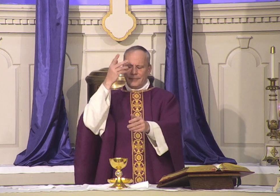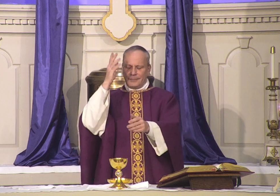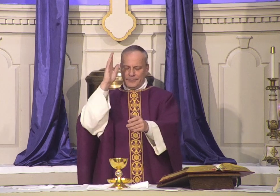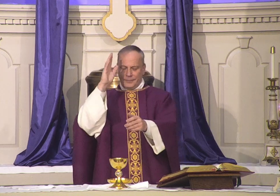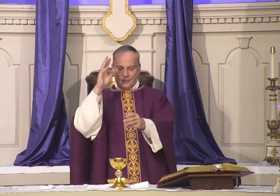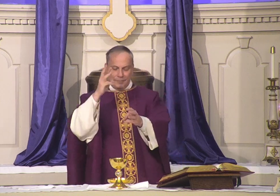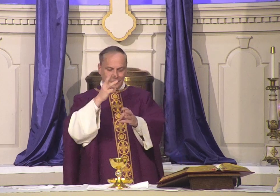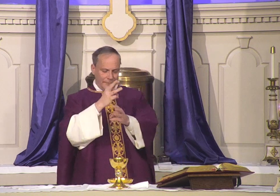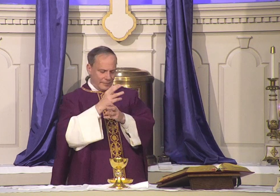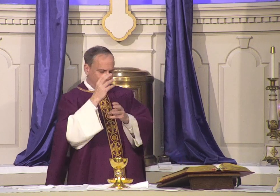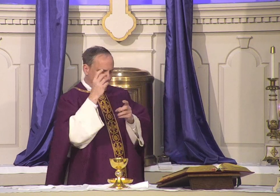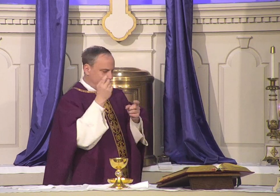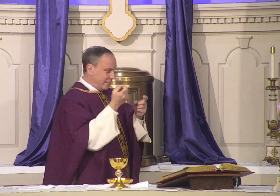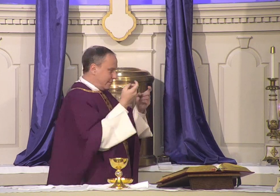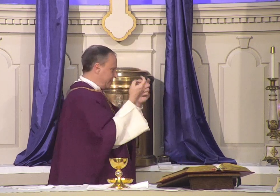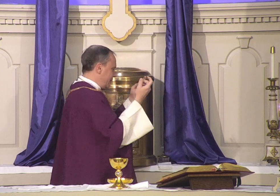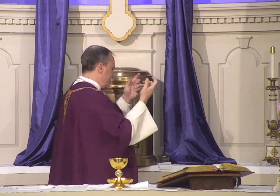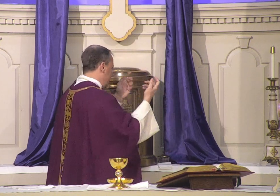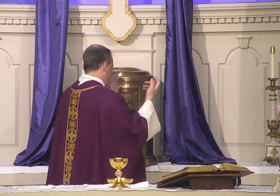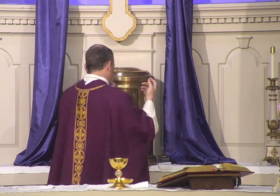Lamb of God,